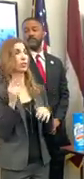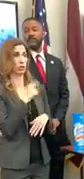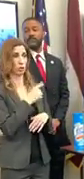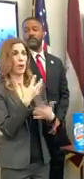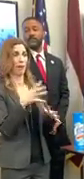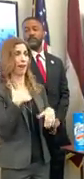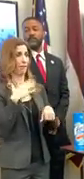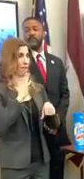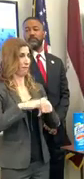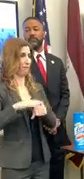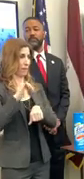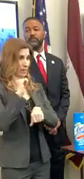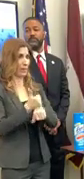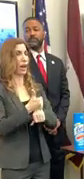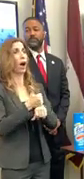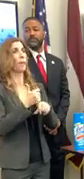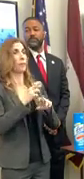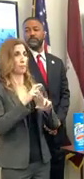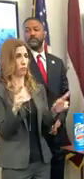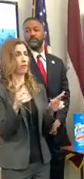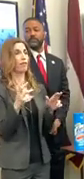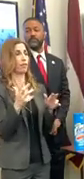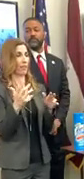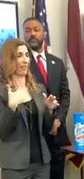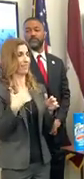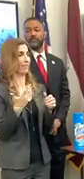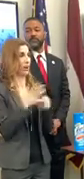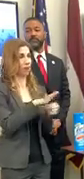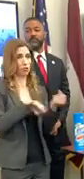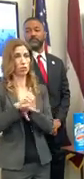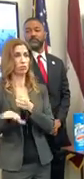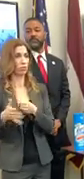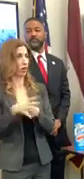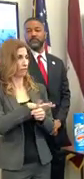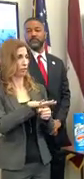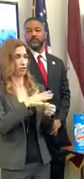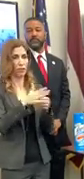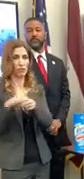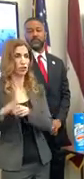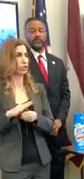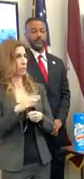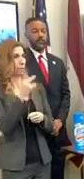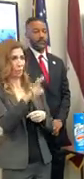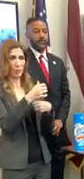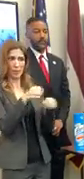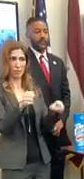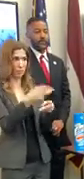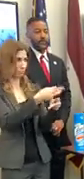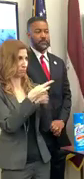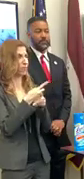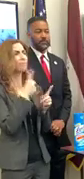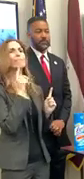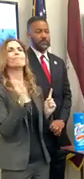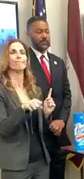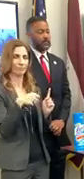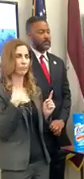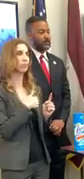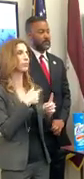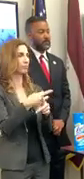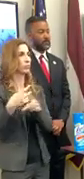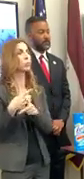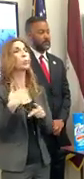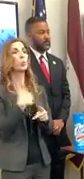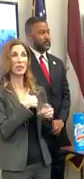have precautions in place that there is coverage and public safety is being handled, correct? Public safety is being handled. We have mutual